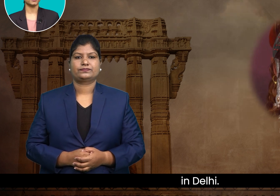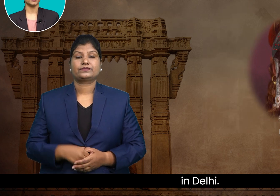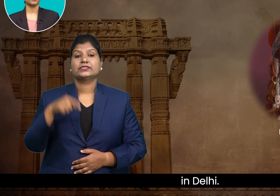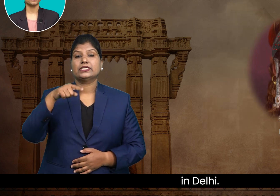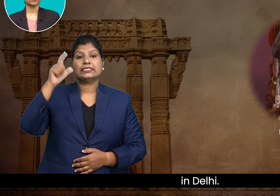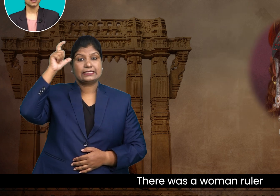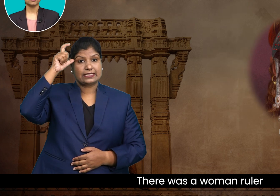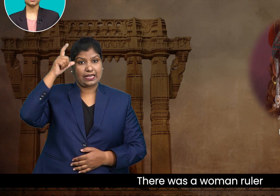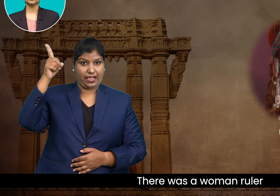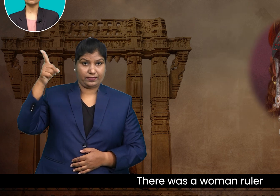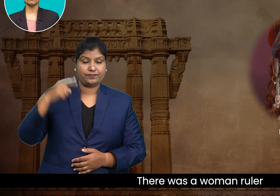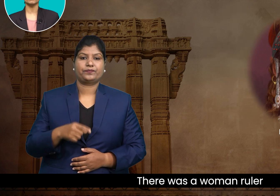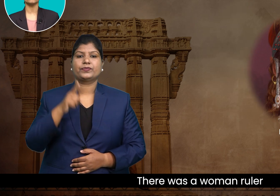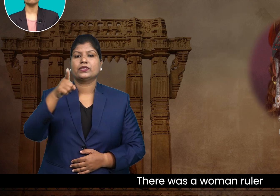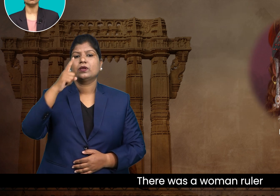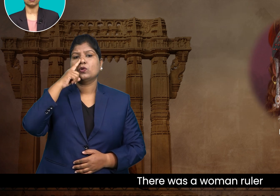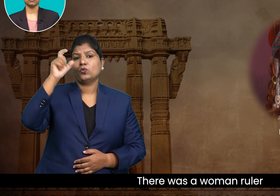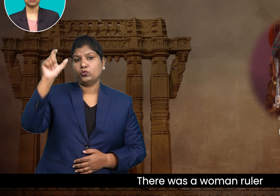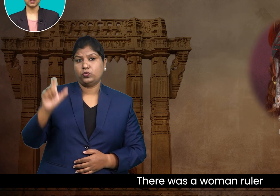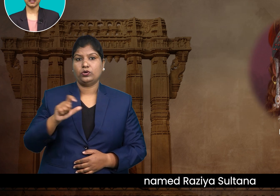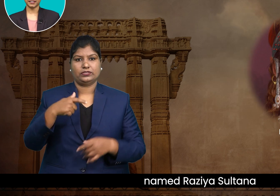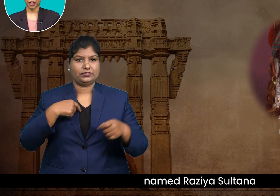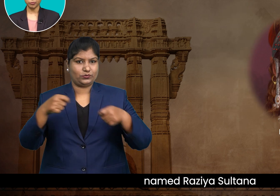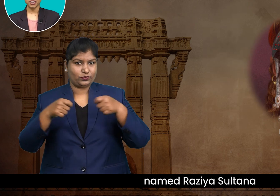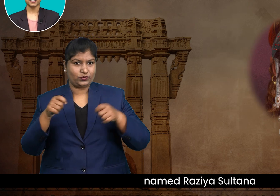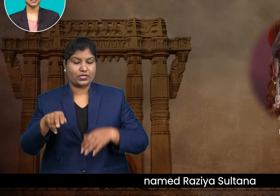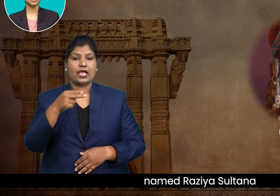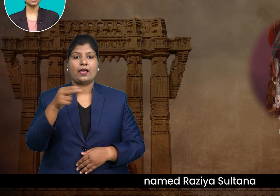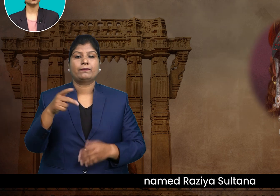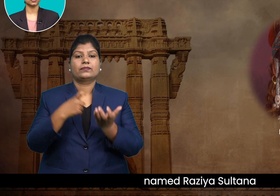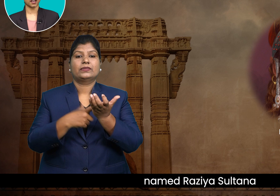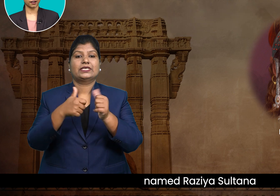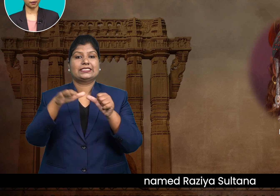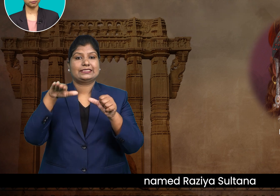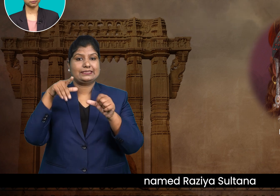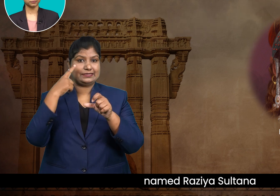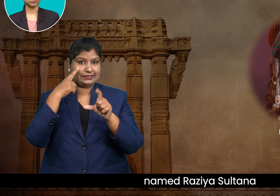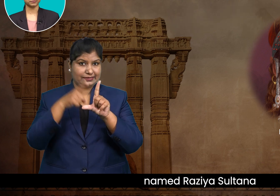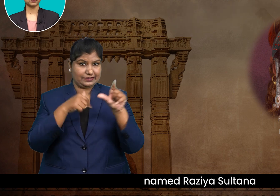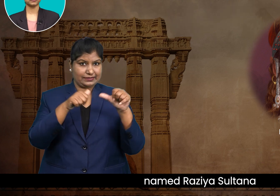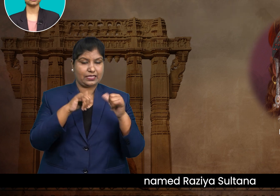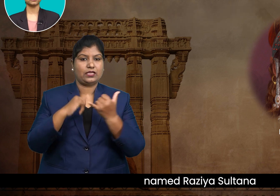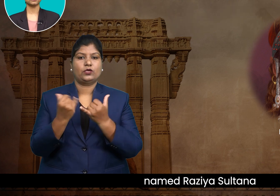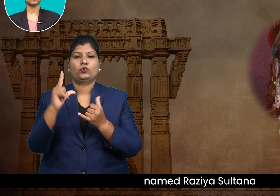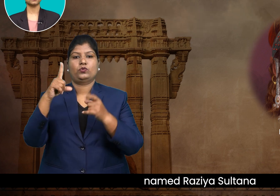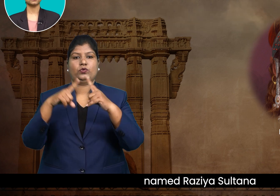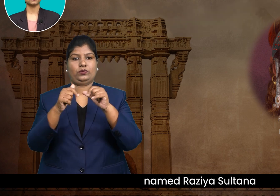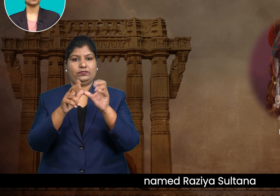In Delhi, there was a woman ruler named Razia Sultana